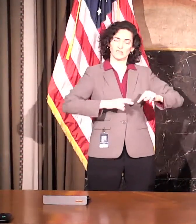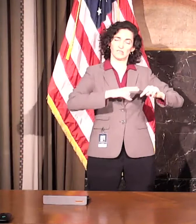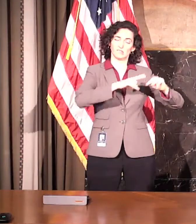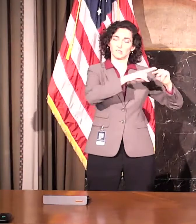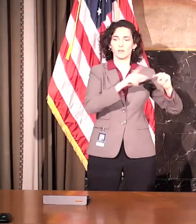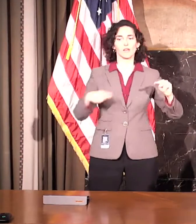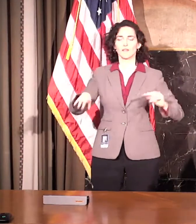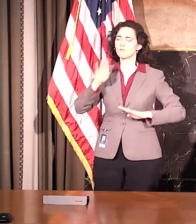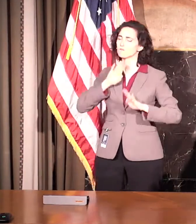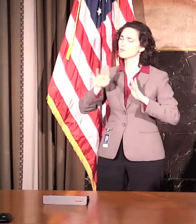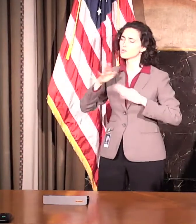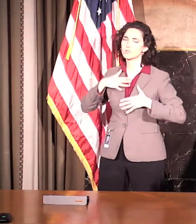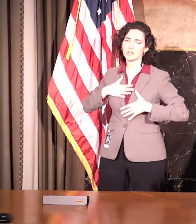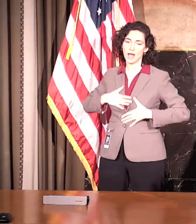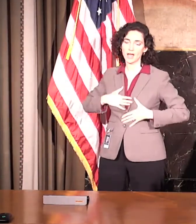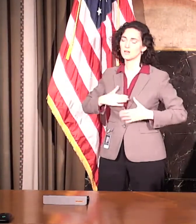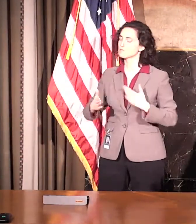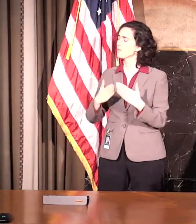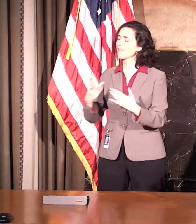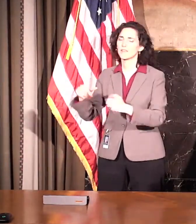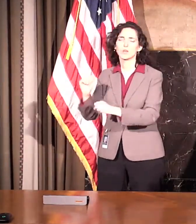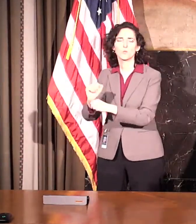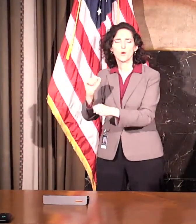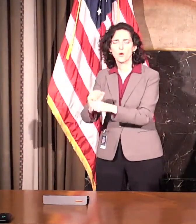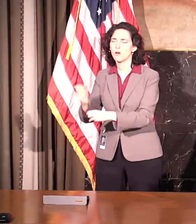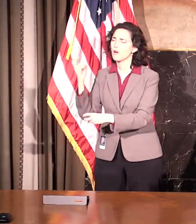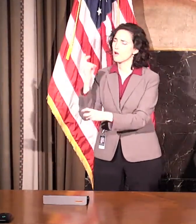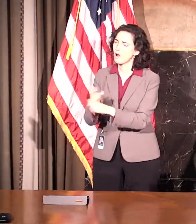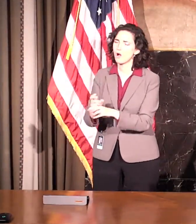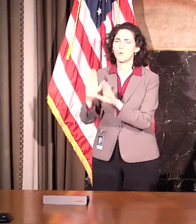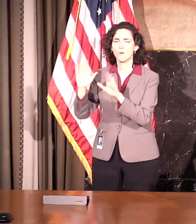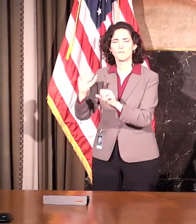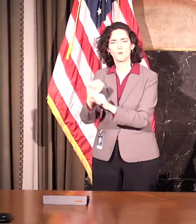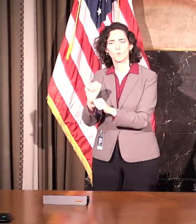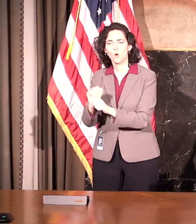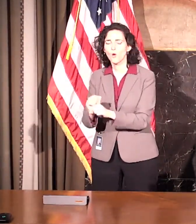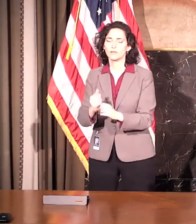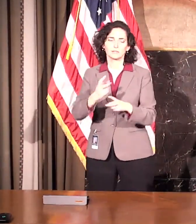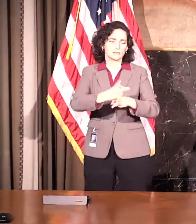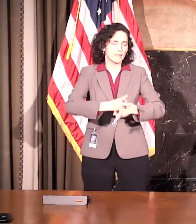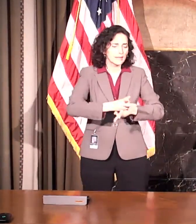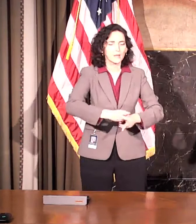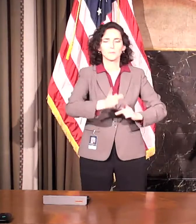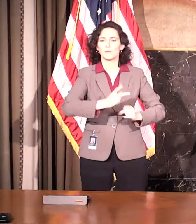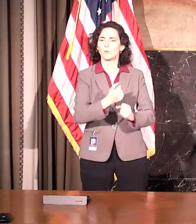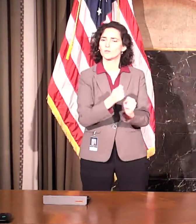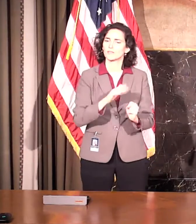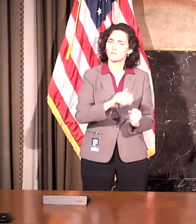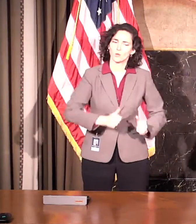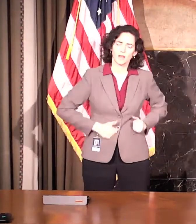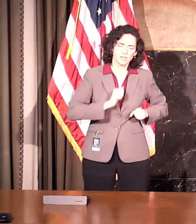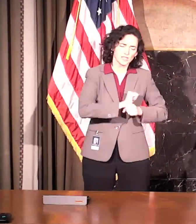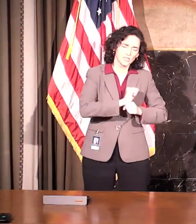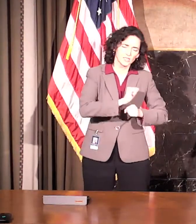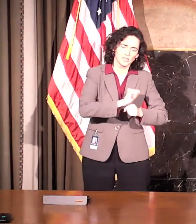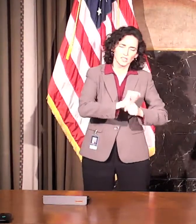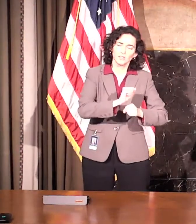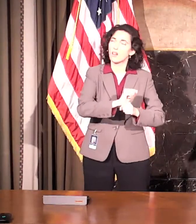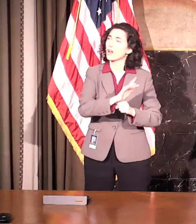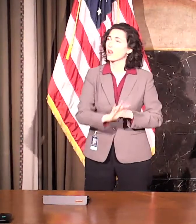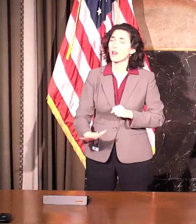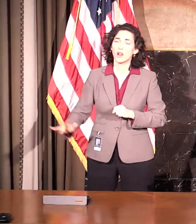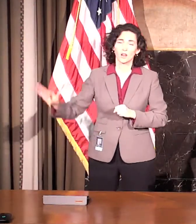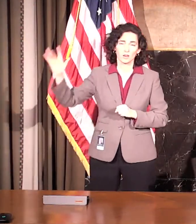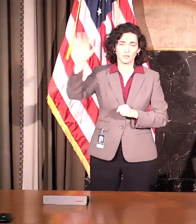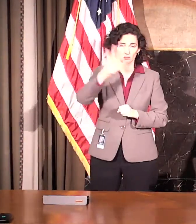working tirelessly, doing a tremendous job offering life-saving care to the people all across the state of Louisiana, and I want to